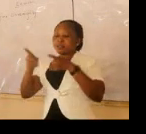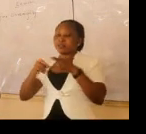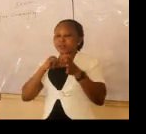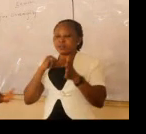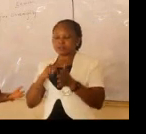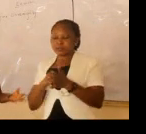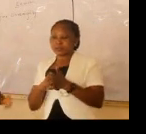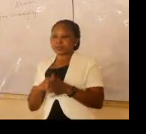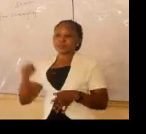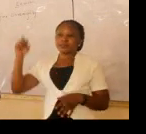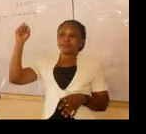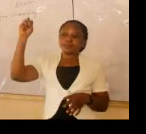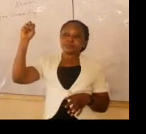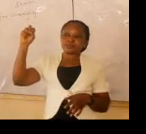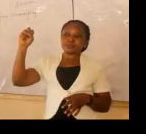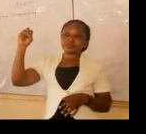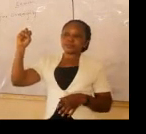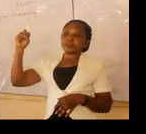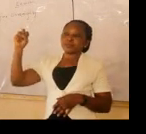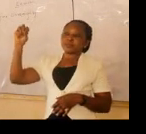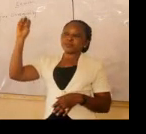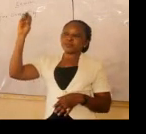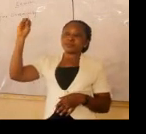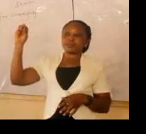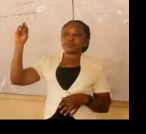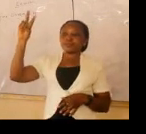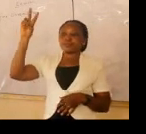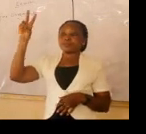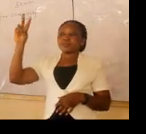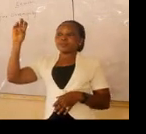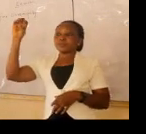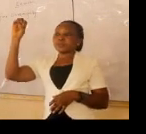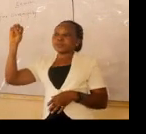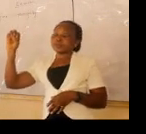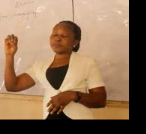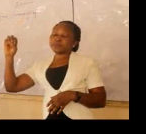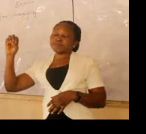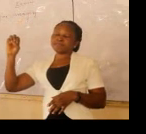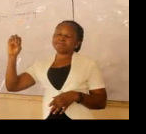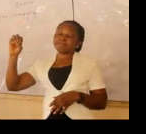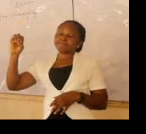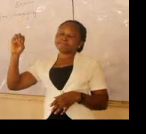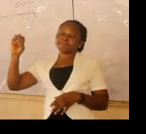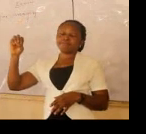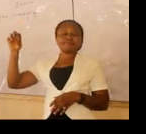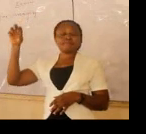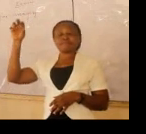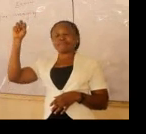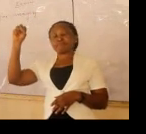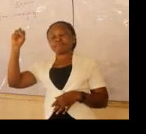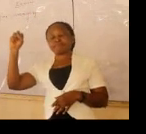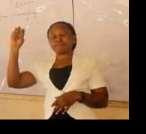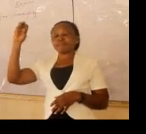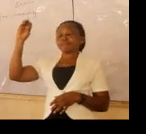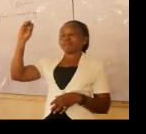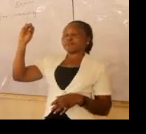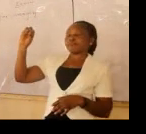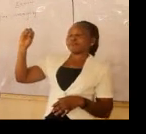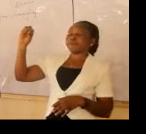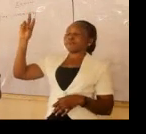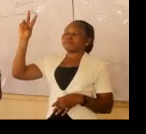sovereignty can be defined as the supreme power of the state over its what?